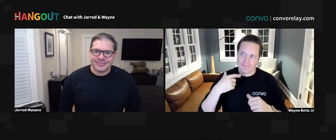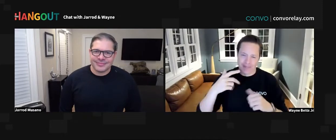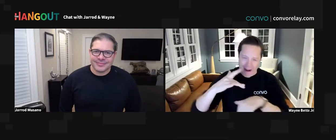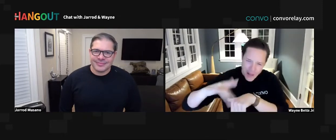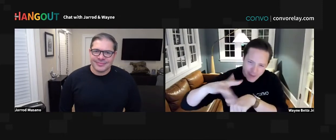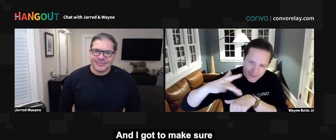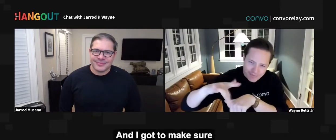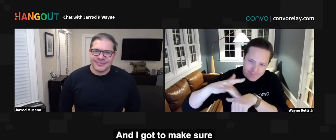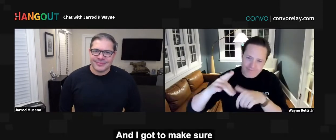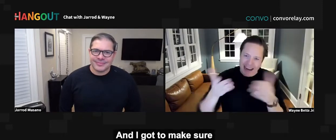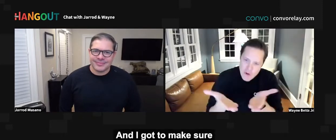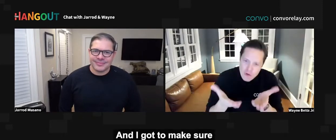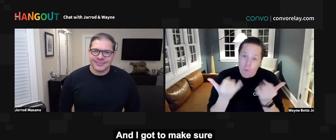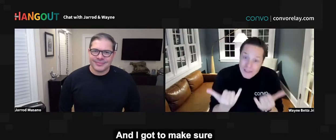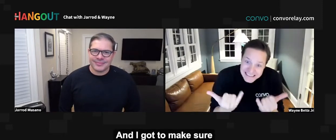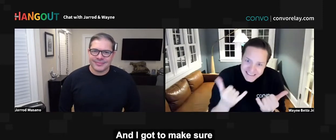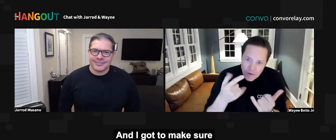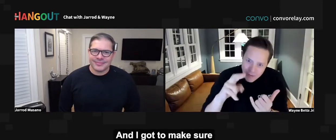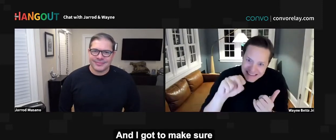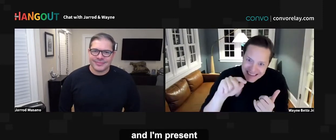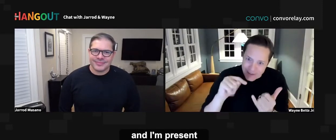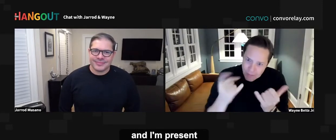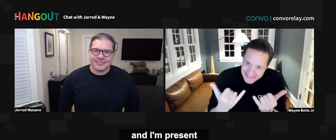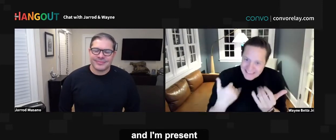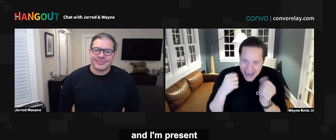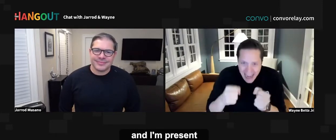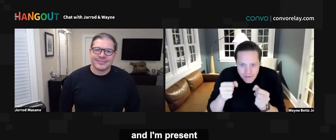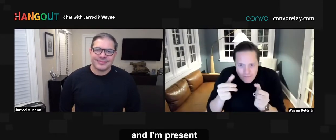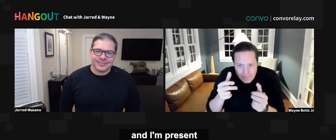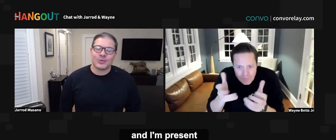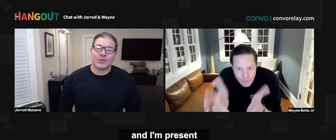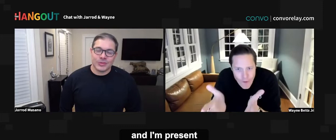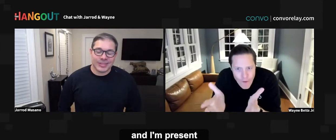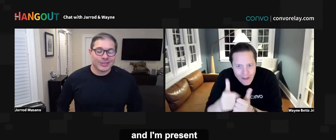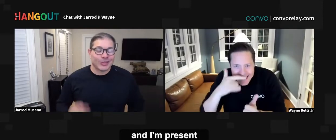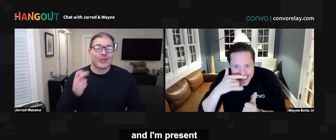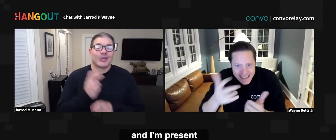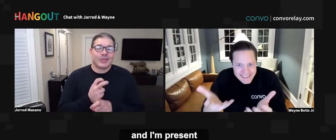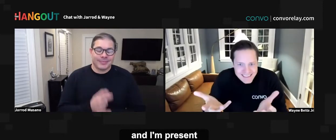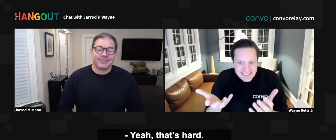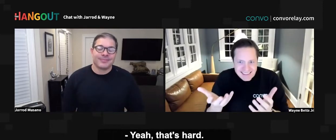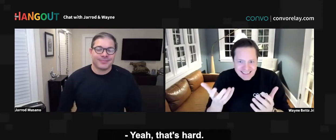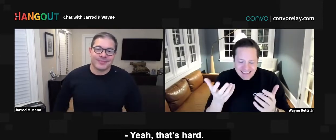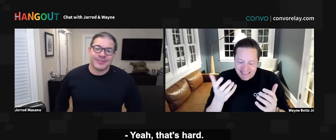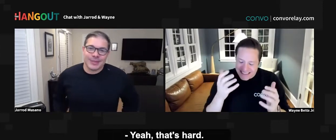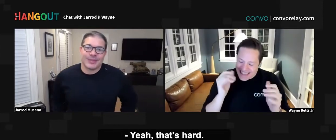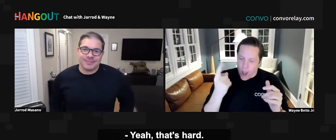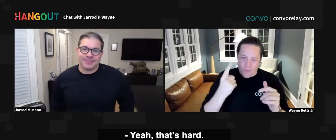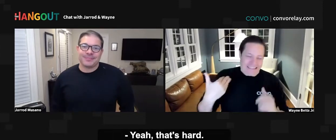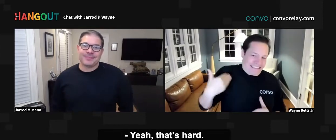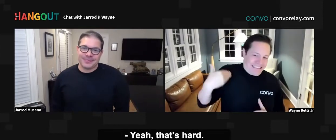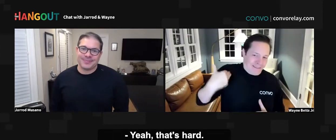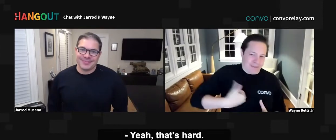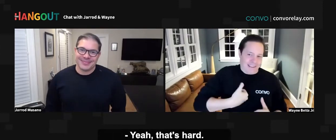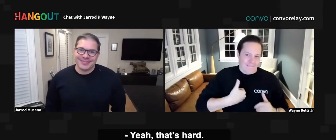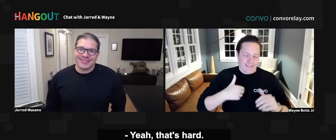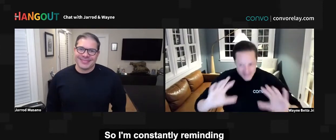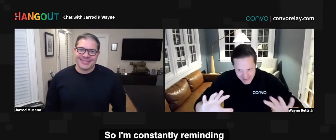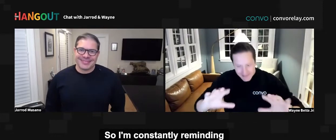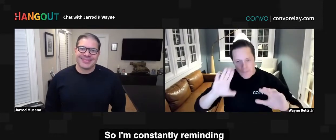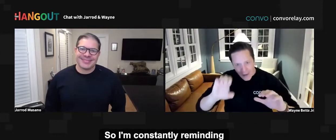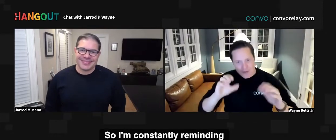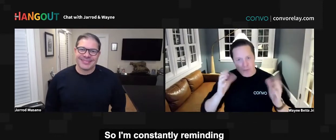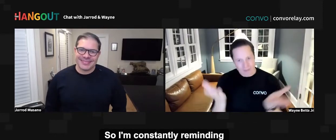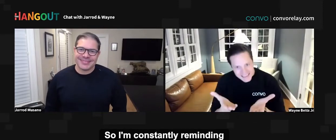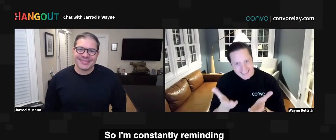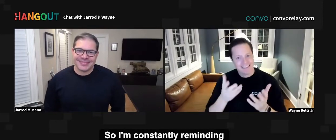life balance. And I got to make sure that I am available and I'm present with the kids, right? So that Yeah, I'm it's having hard. conversations.